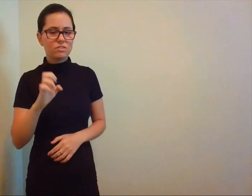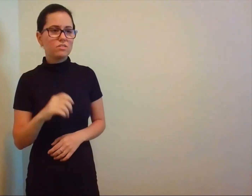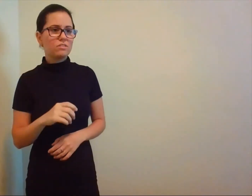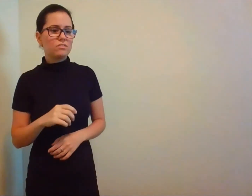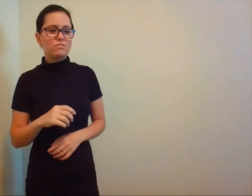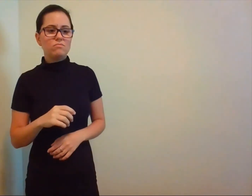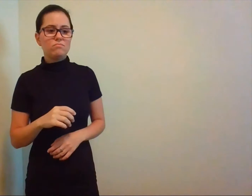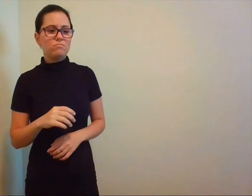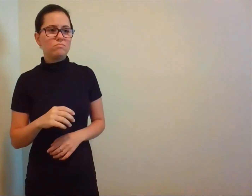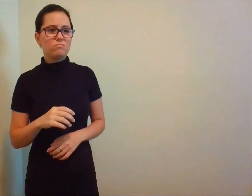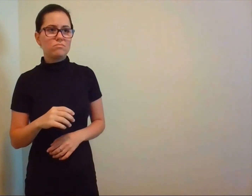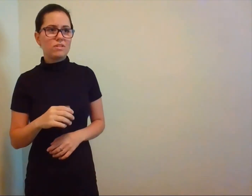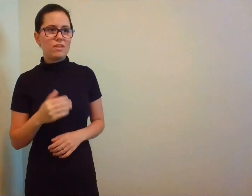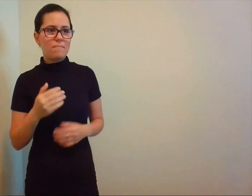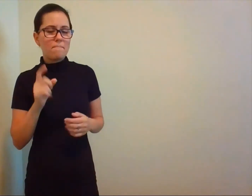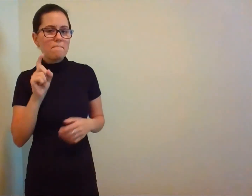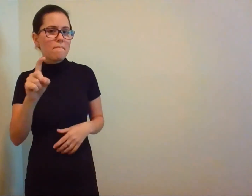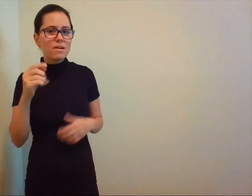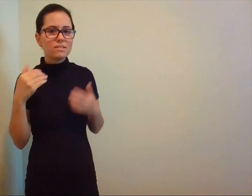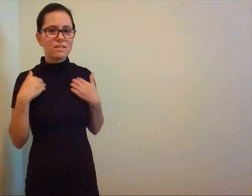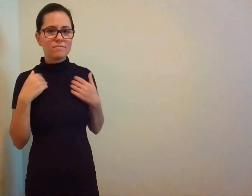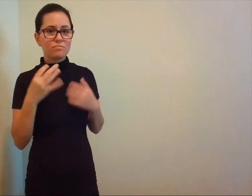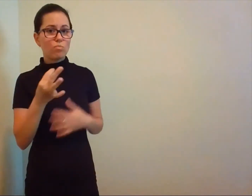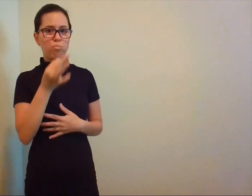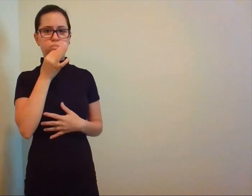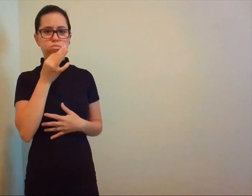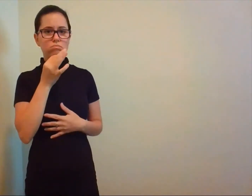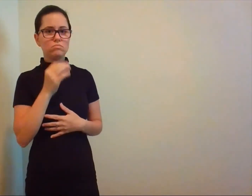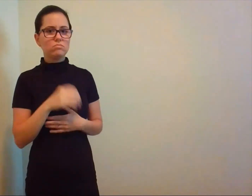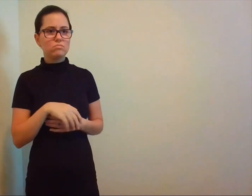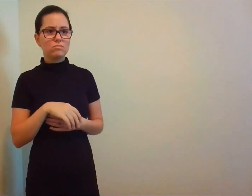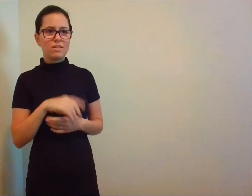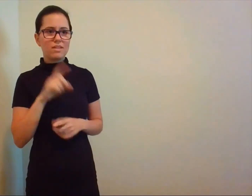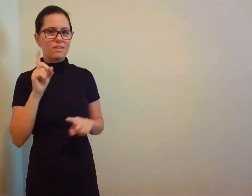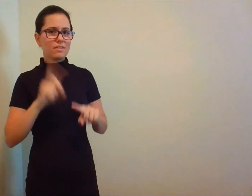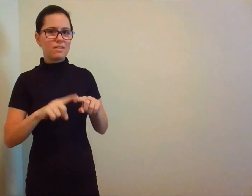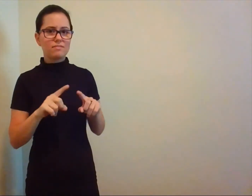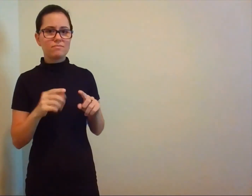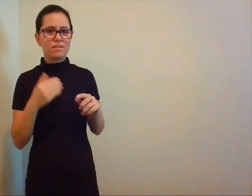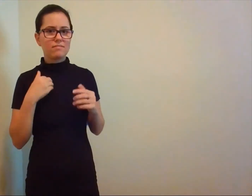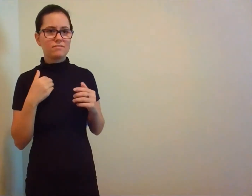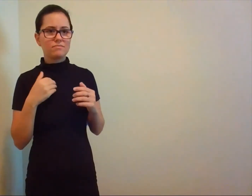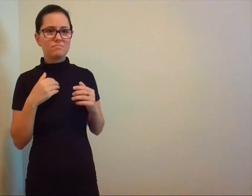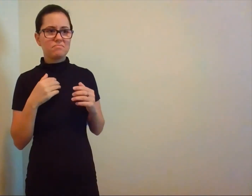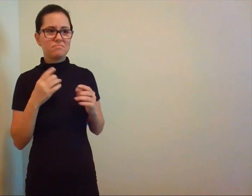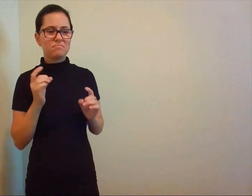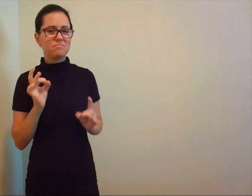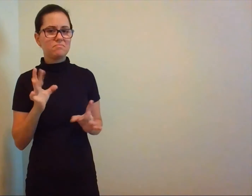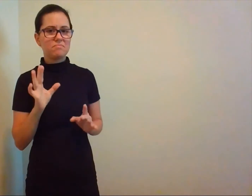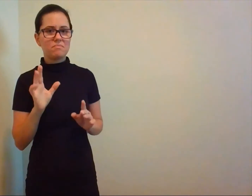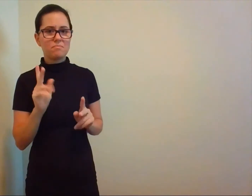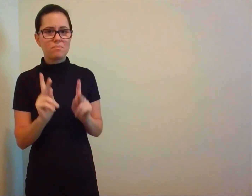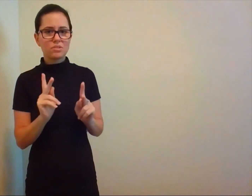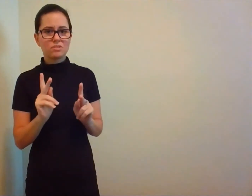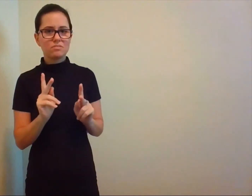requires, interesting. Okay, again, this is a Seinfeld reference that I didn't even realize until right now. But we get